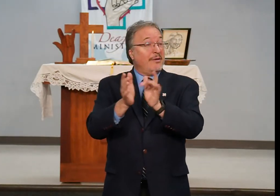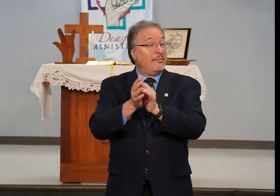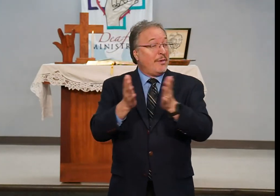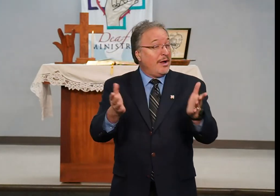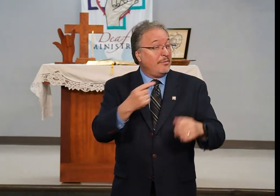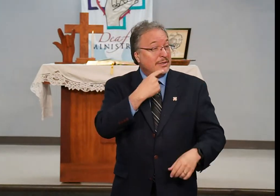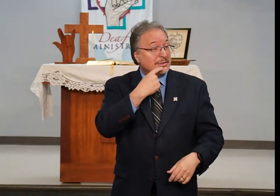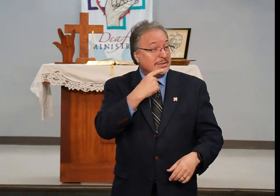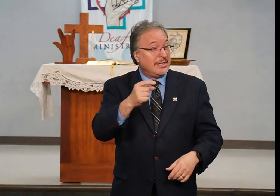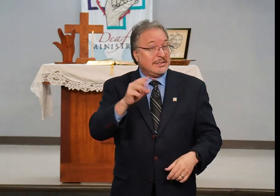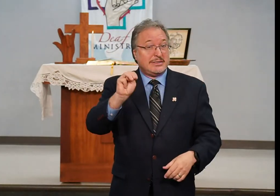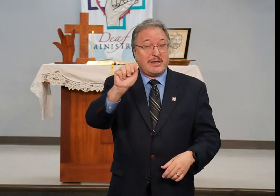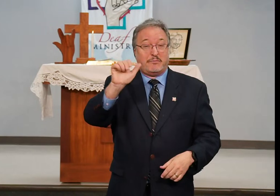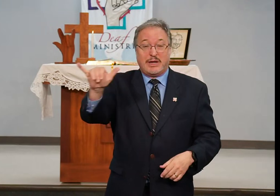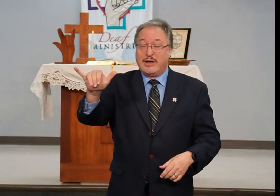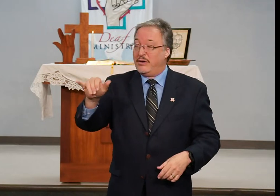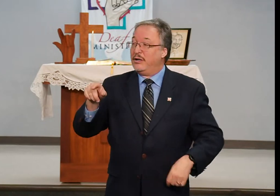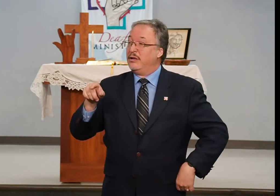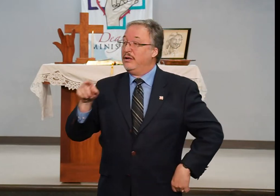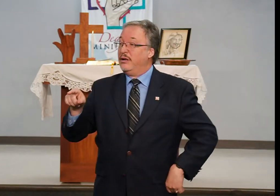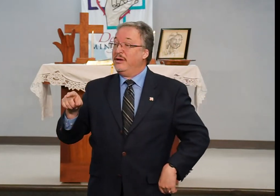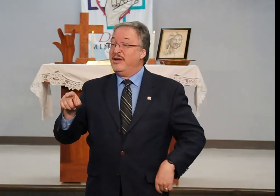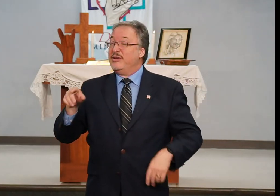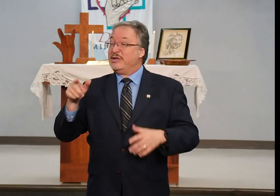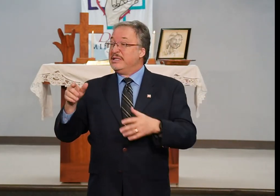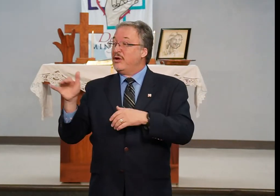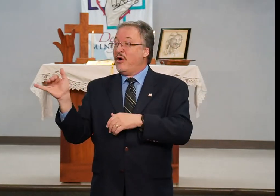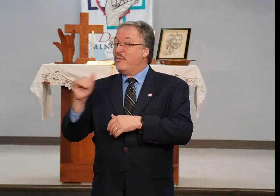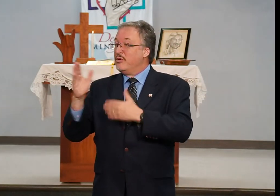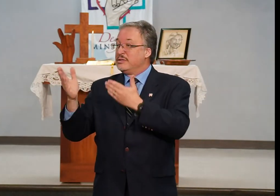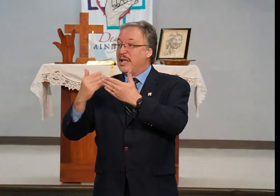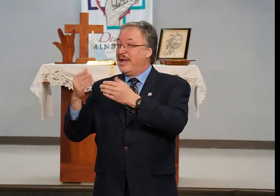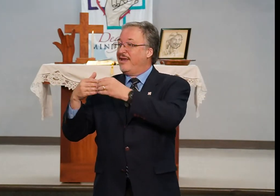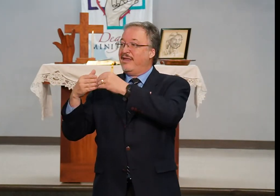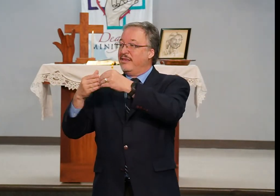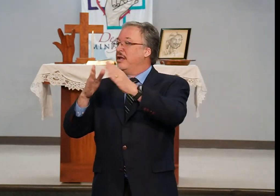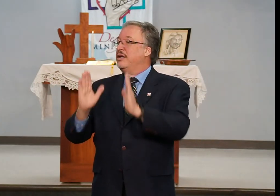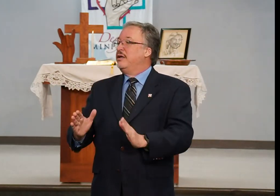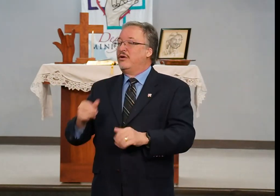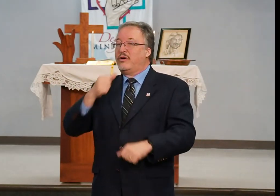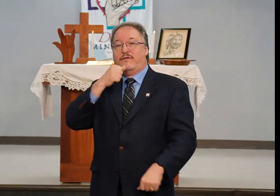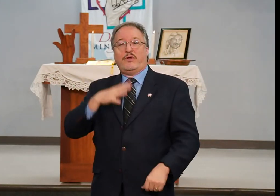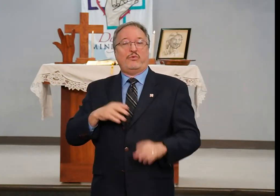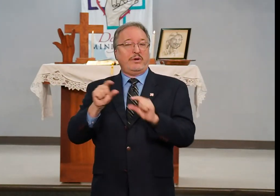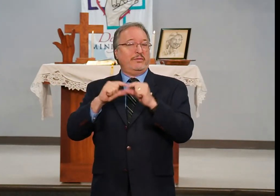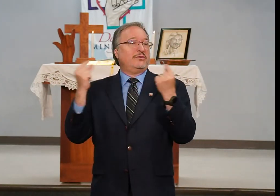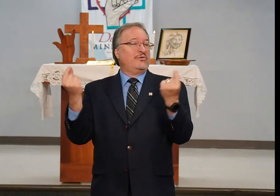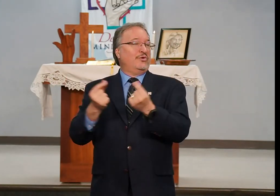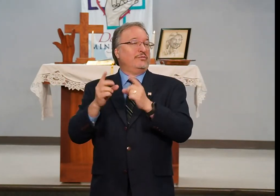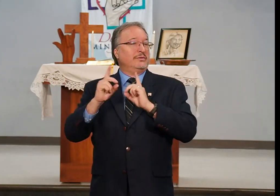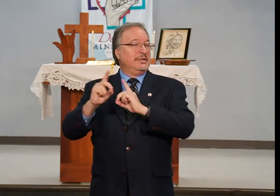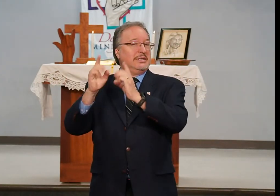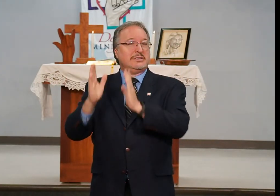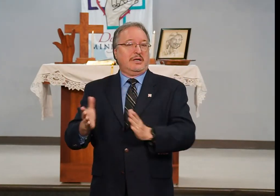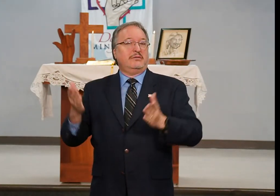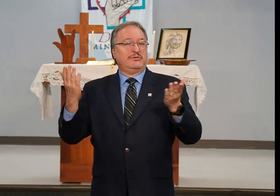It really is interesting. The Bible tells us that Mary was almost like a leader of the